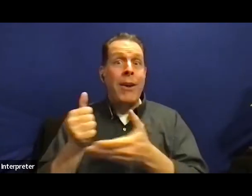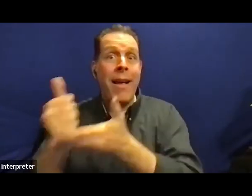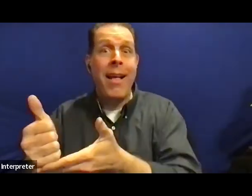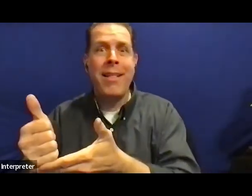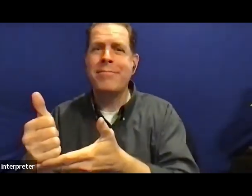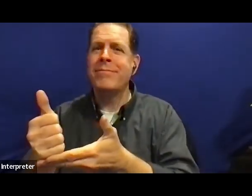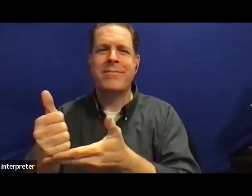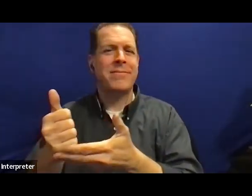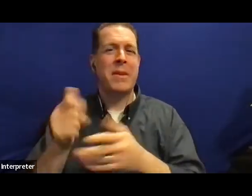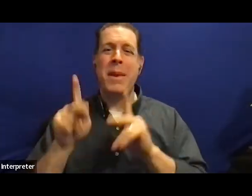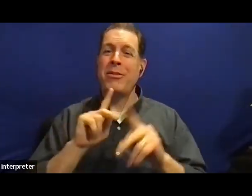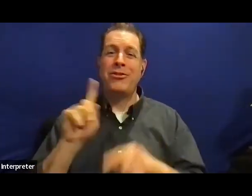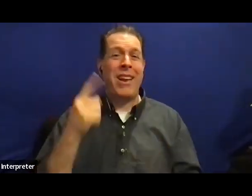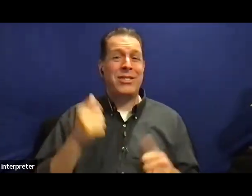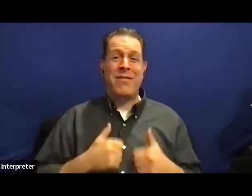staying alive.